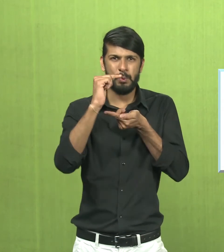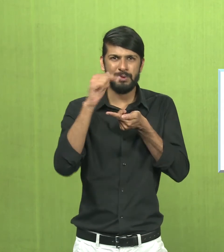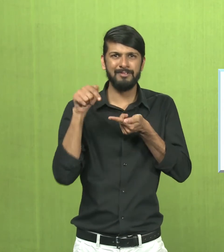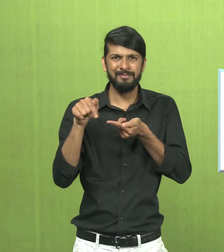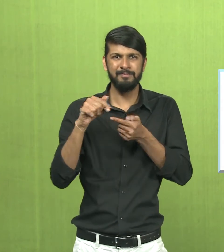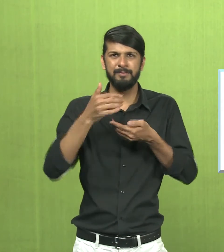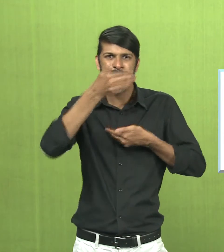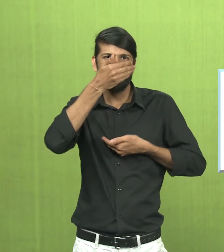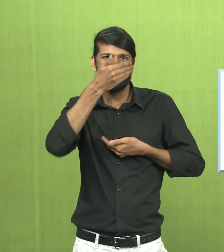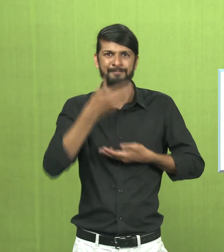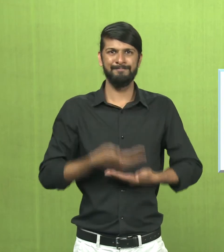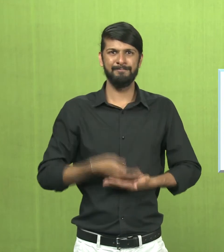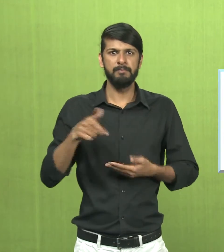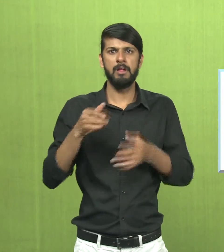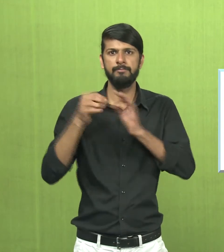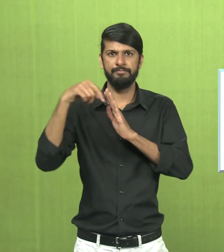The palm leaf miniatures